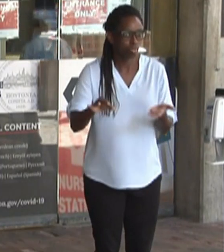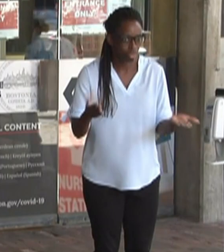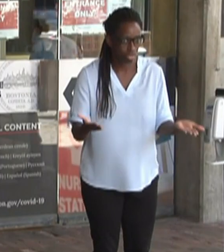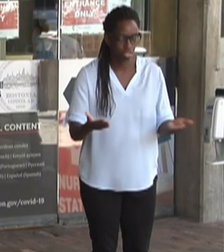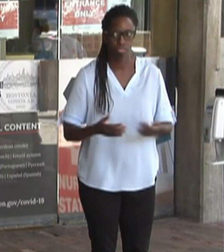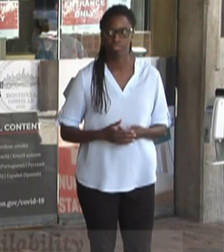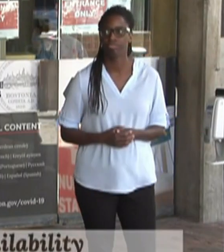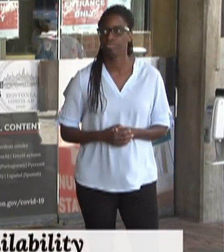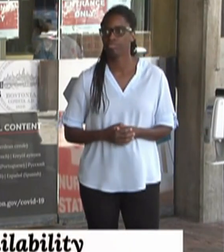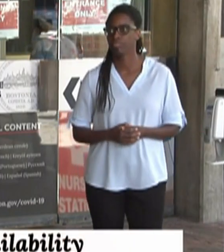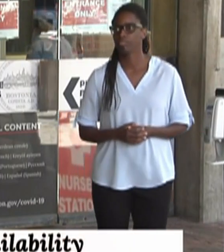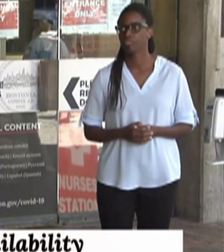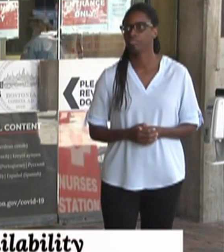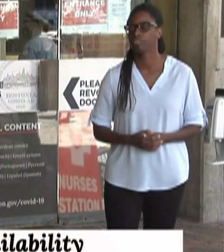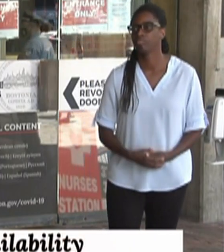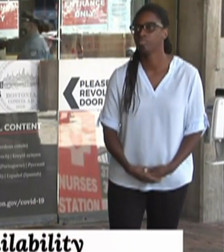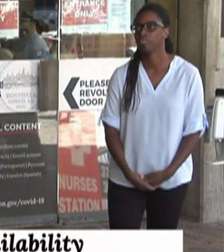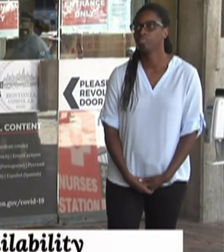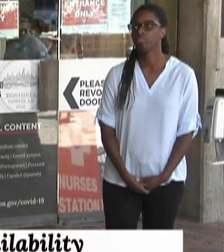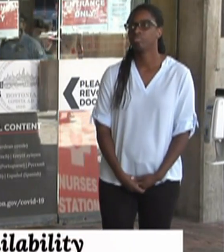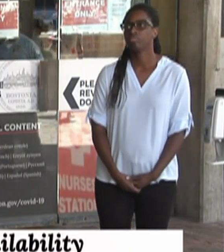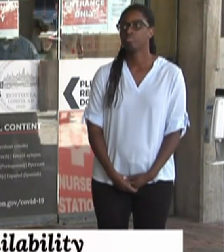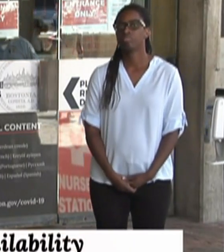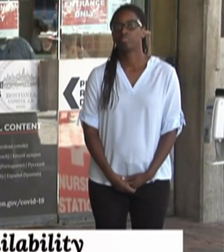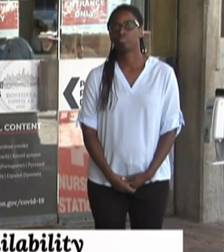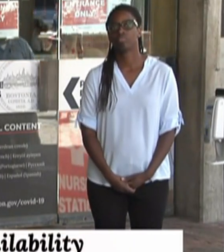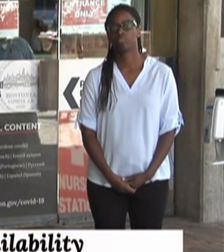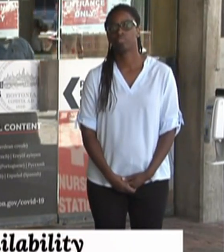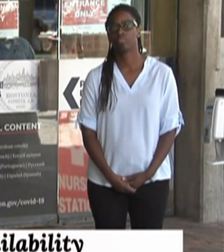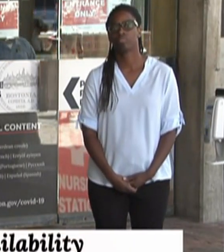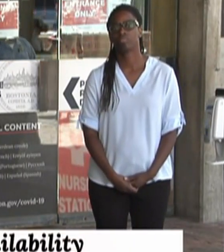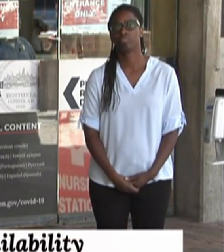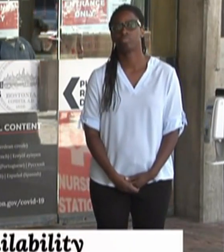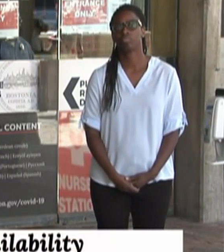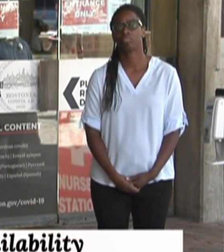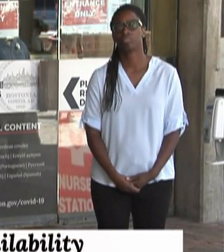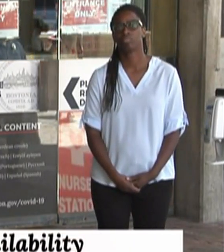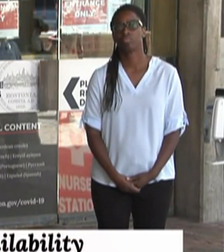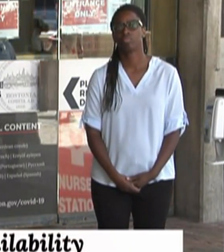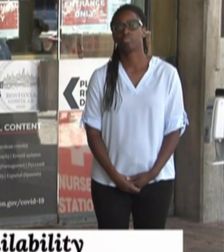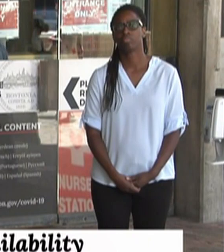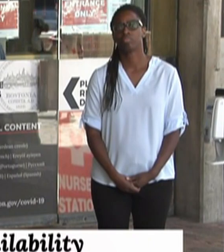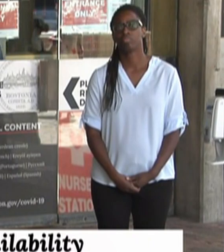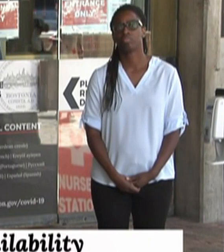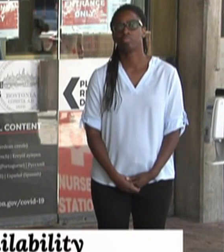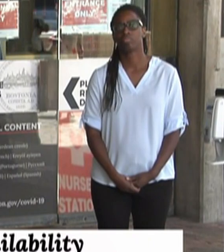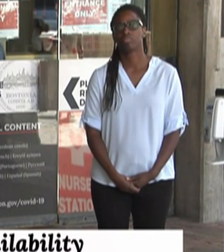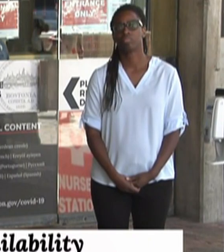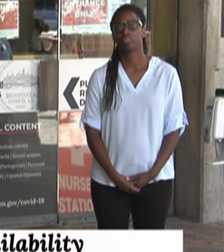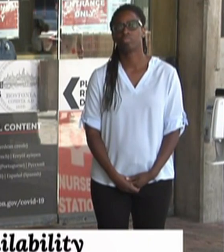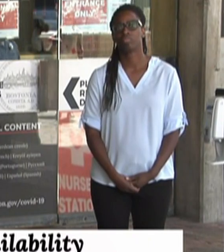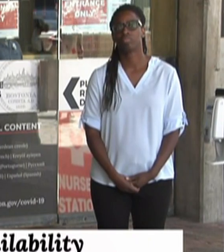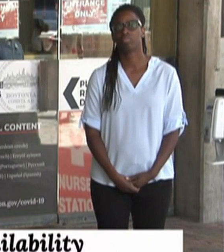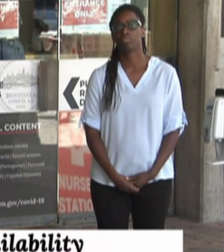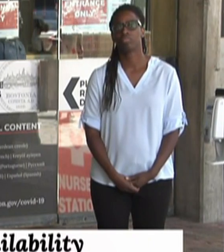boycotting Game 1 of their playoff series as a form of protest in the wake of the Jacob Blake